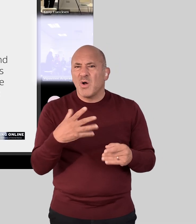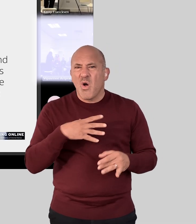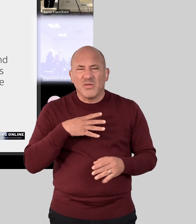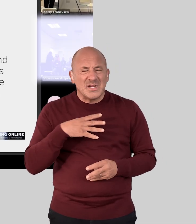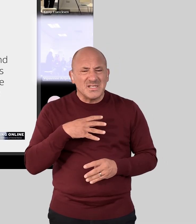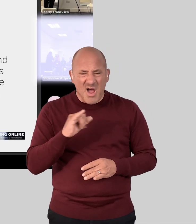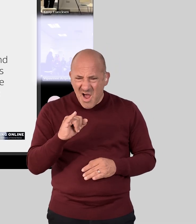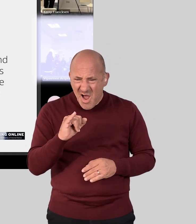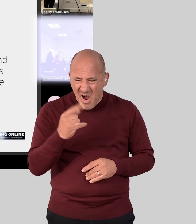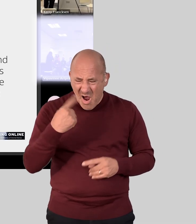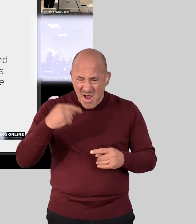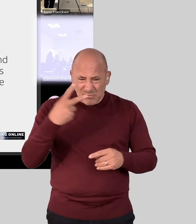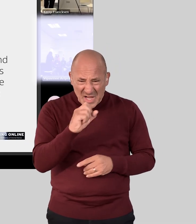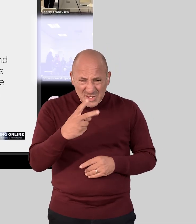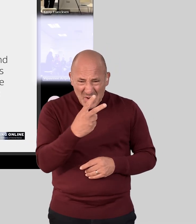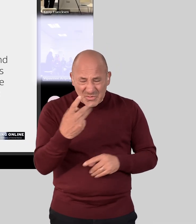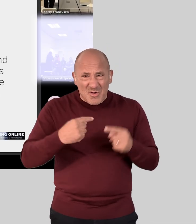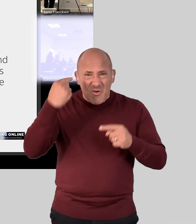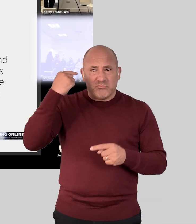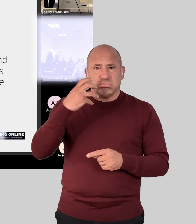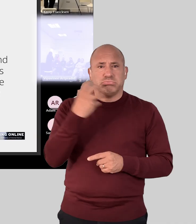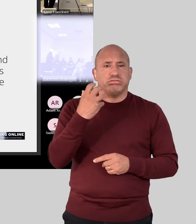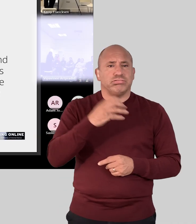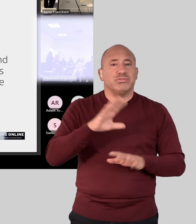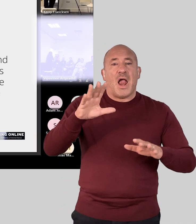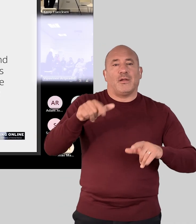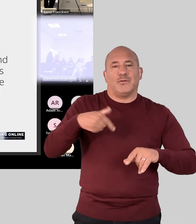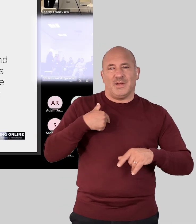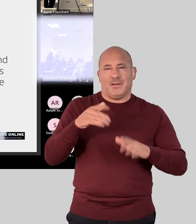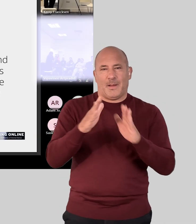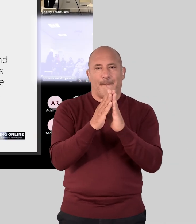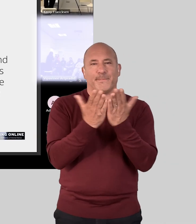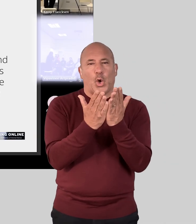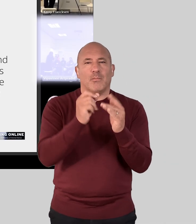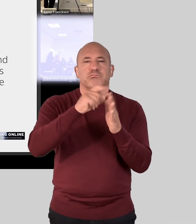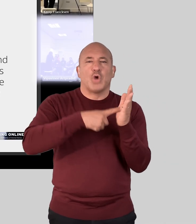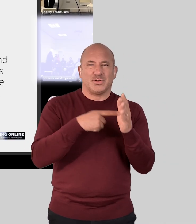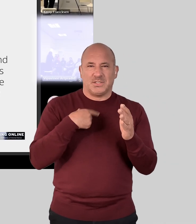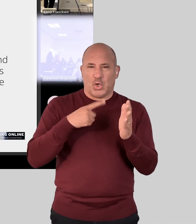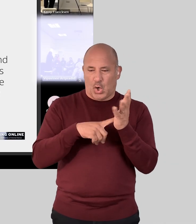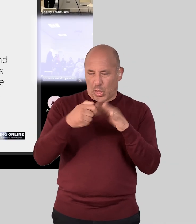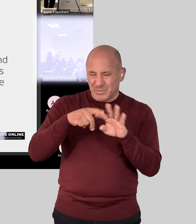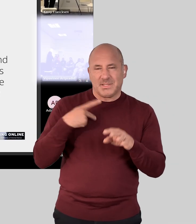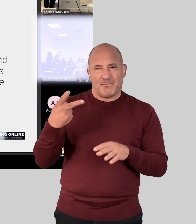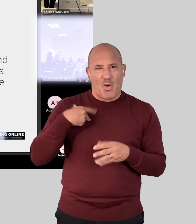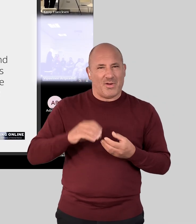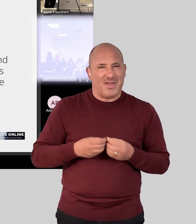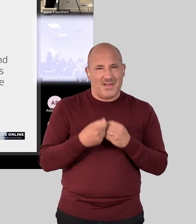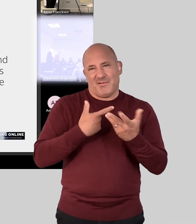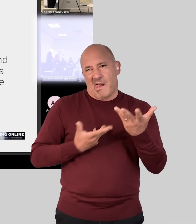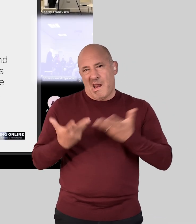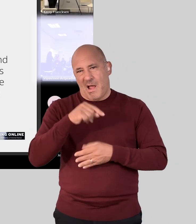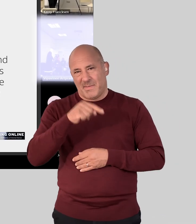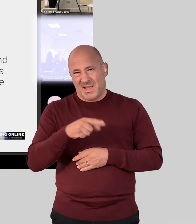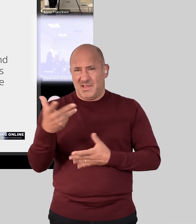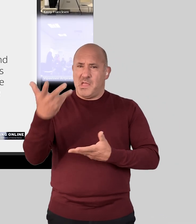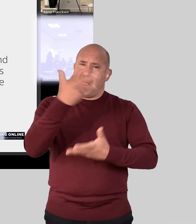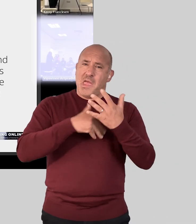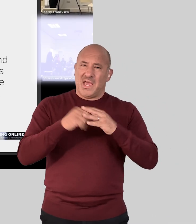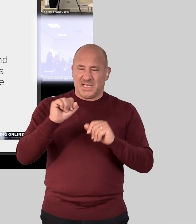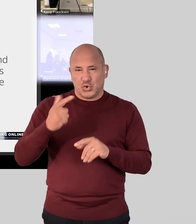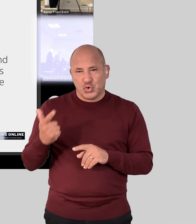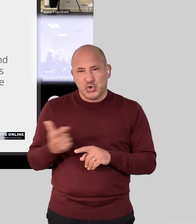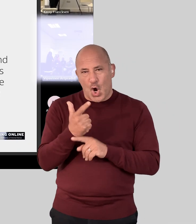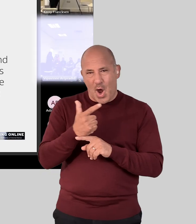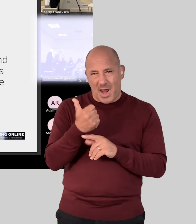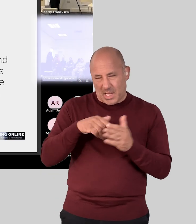2023. Yeah. Oh no, that can't be right. Yeah. In 2023, that's horrible, isn't it? In conversation around a book